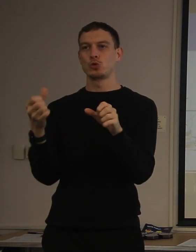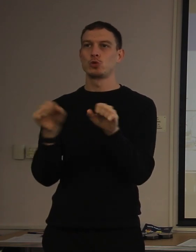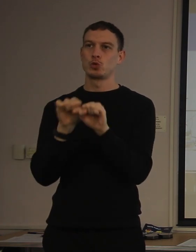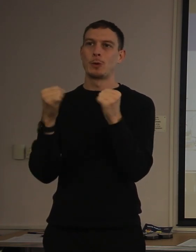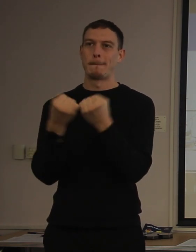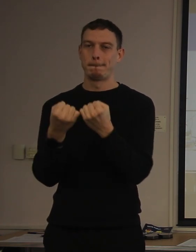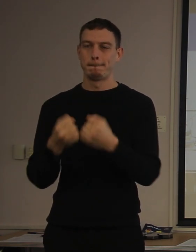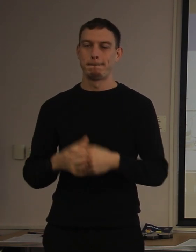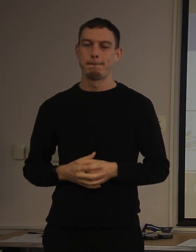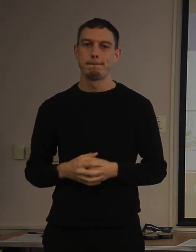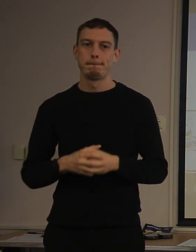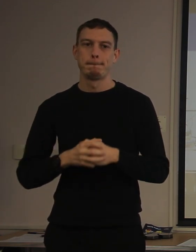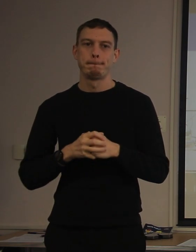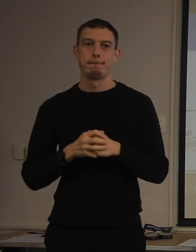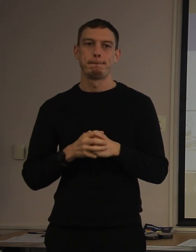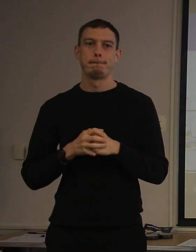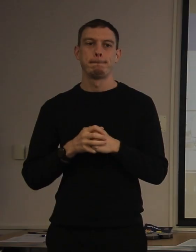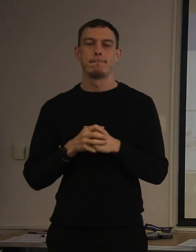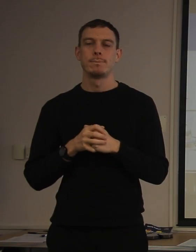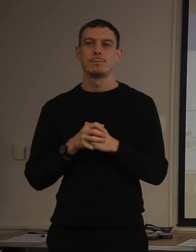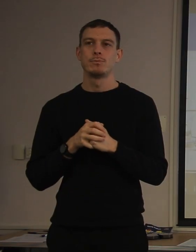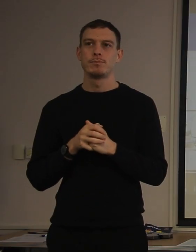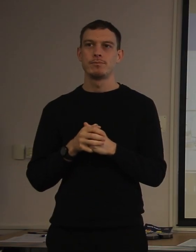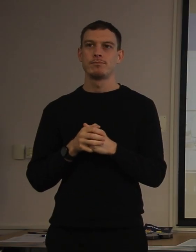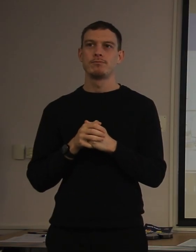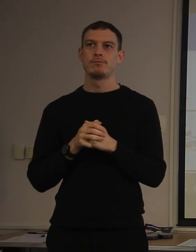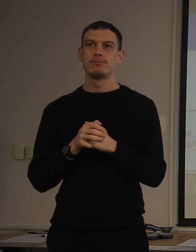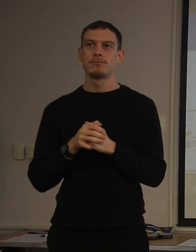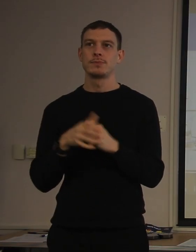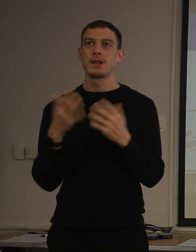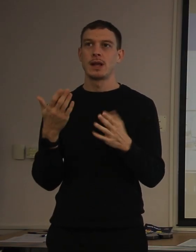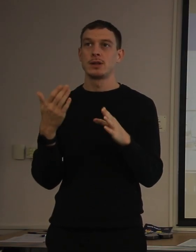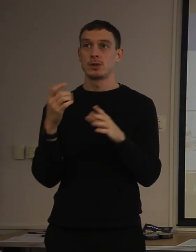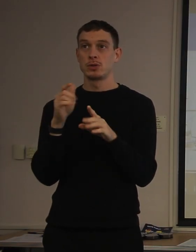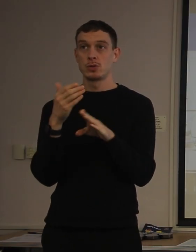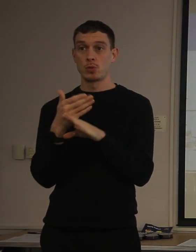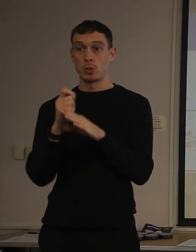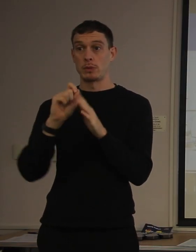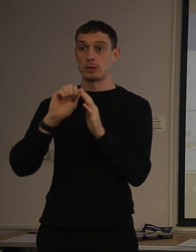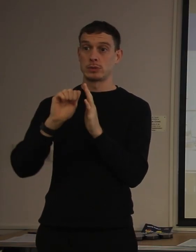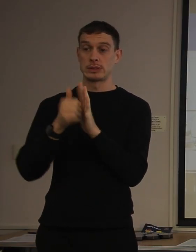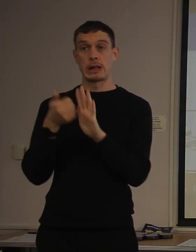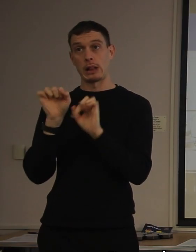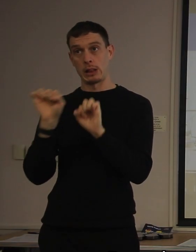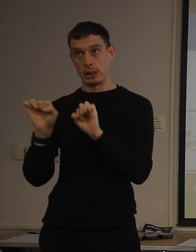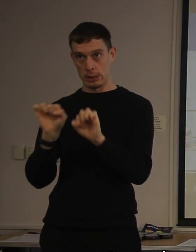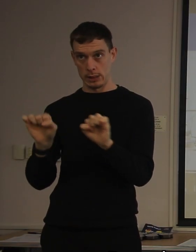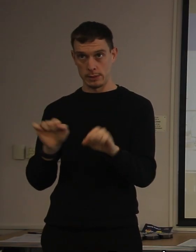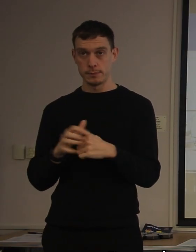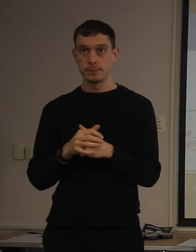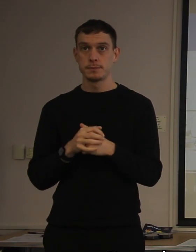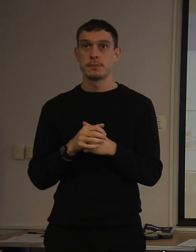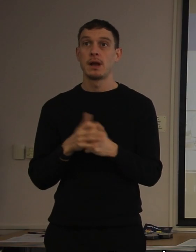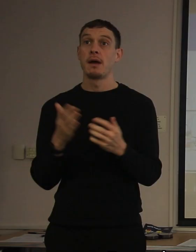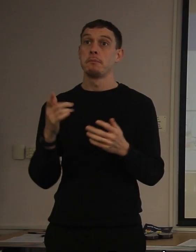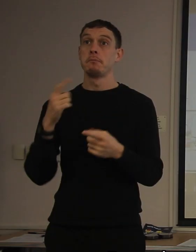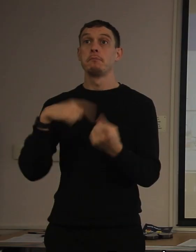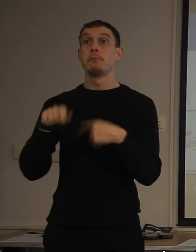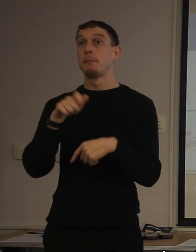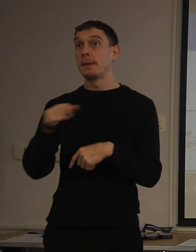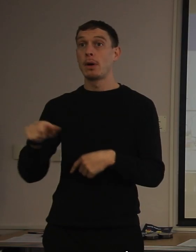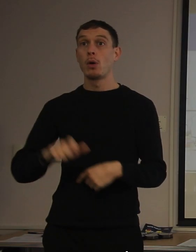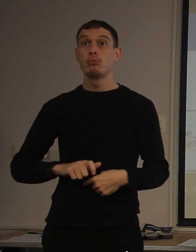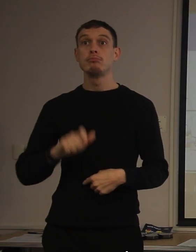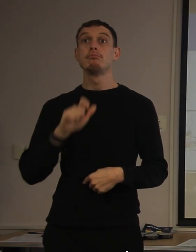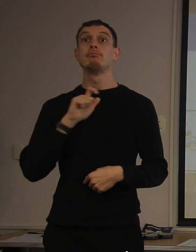and they also learn a wide range of woodworking skills as well. People that are confident in